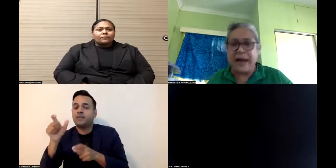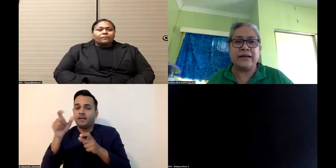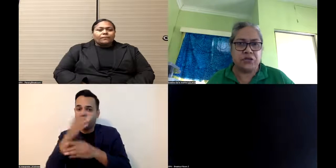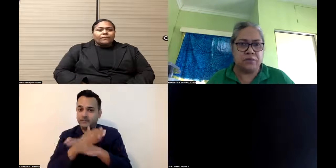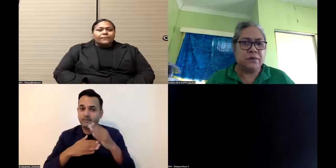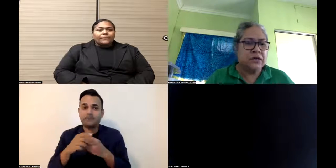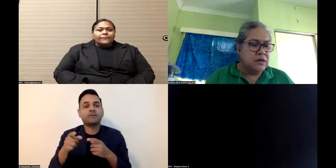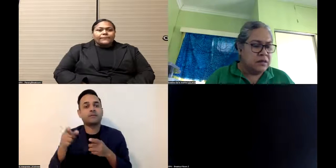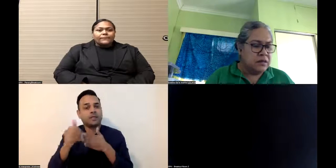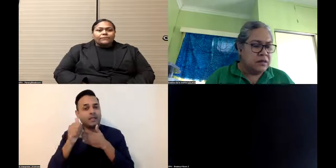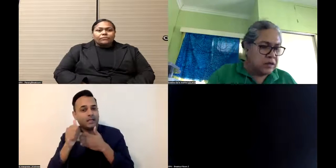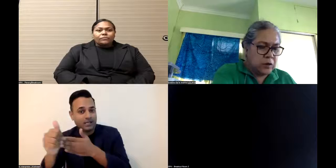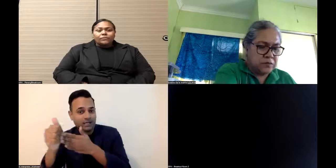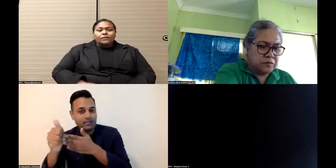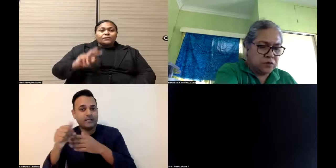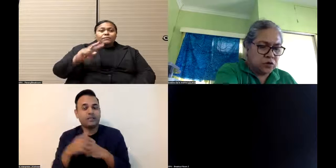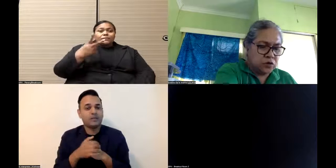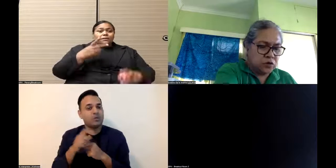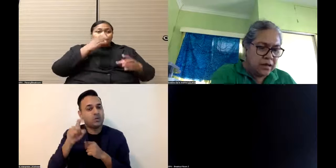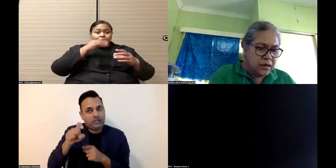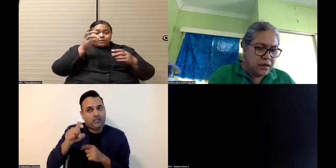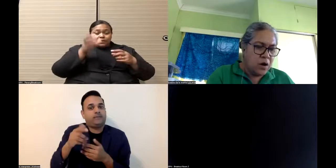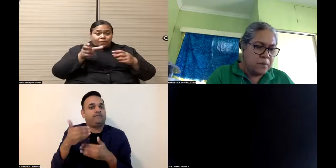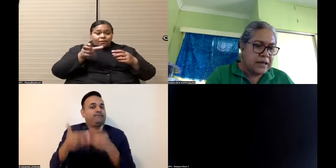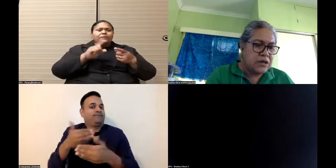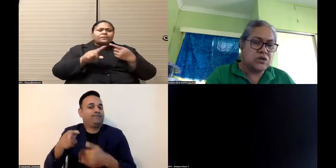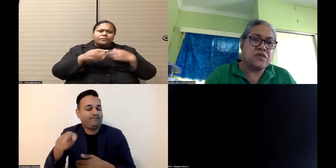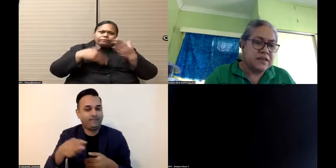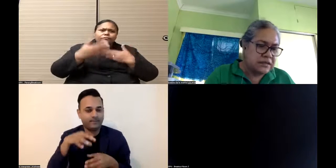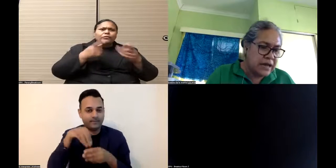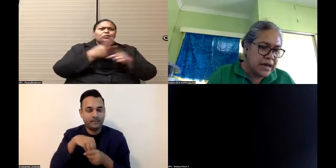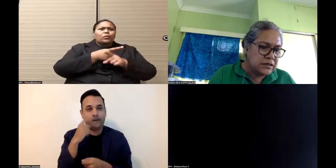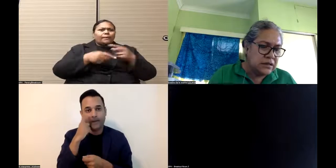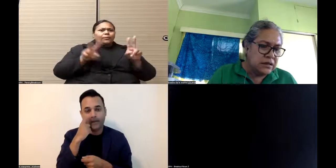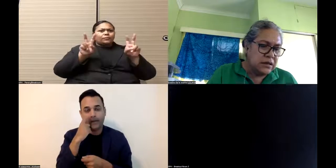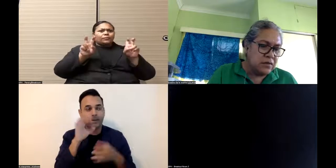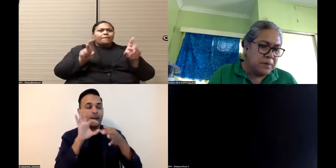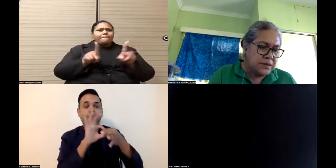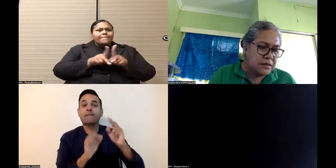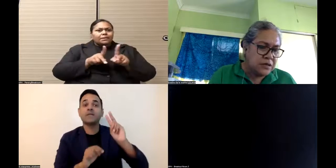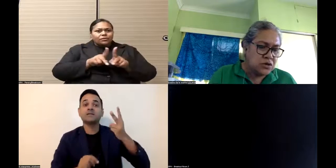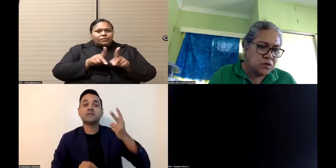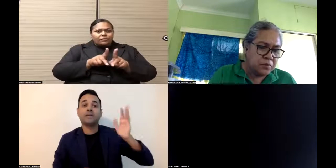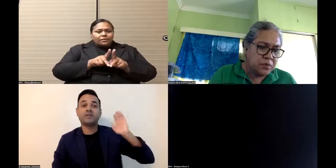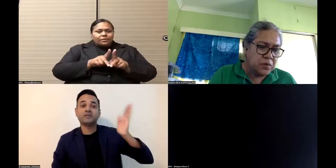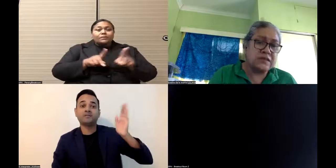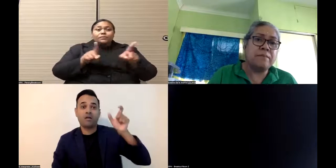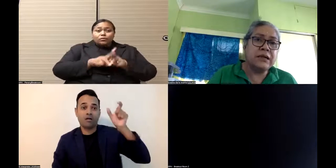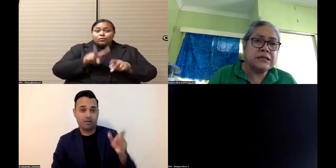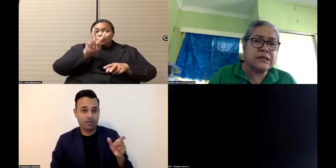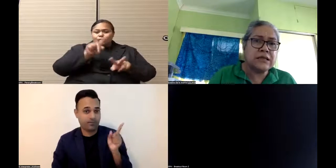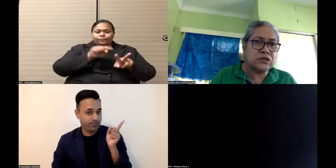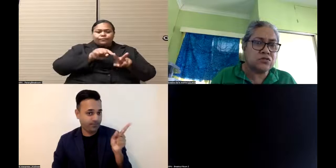terms of partnership, in terms of two-way applications of the states, the representations of people